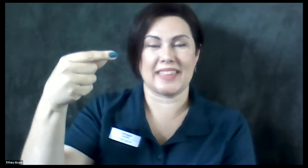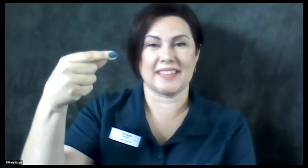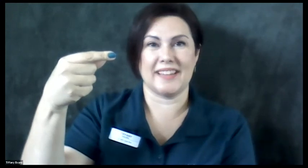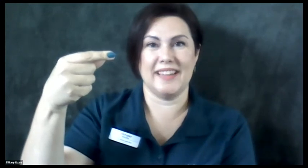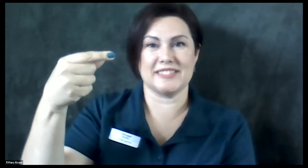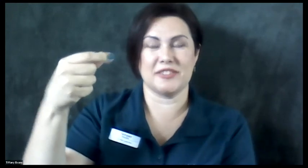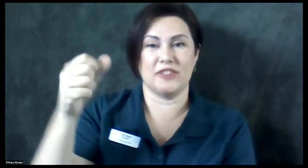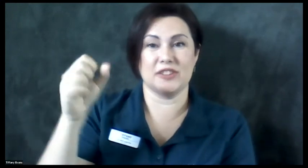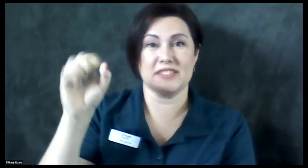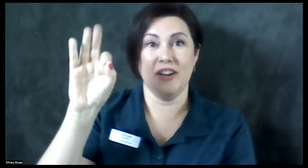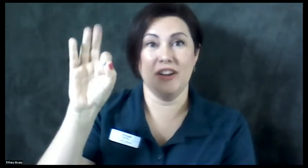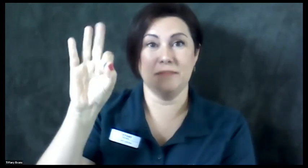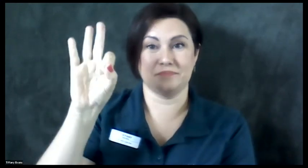Okay, so first letter,